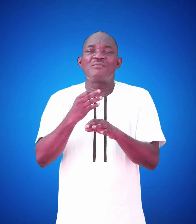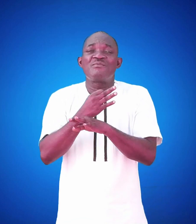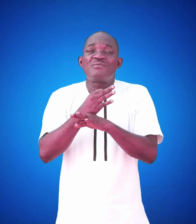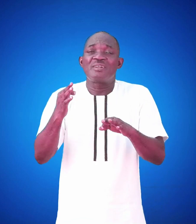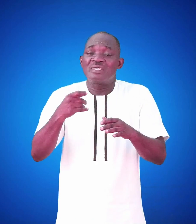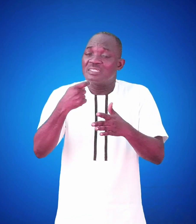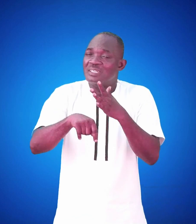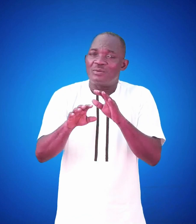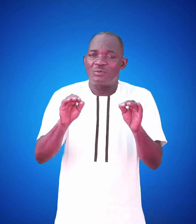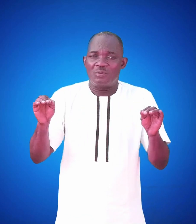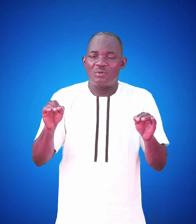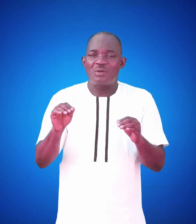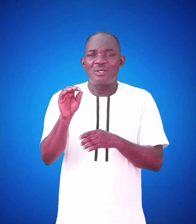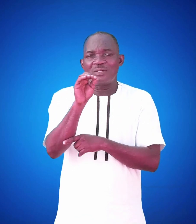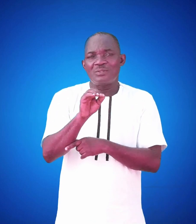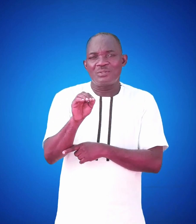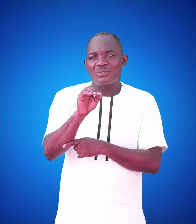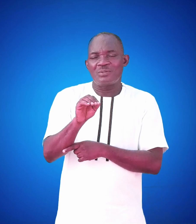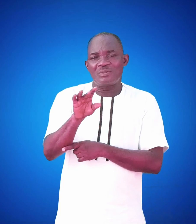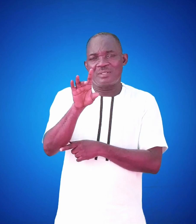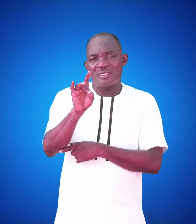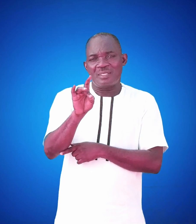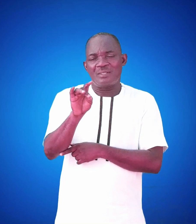number 0800